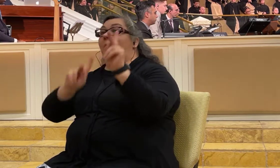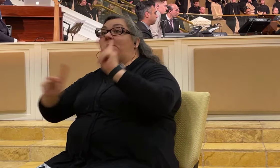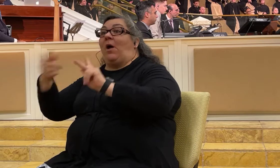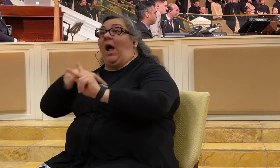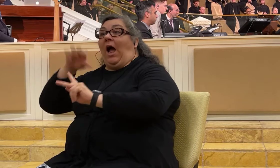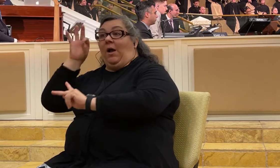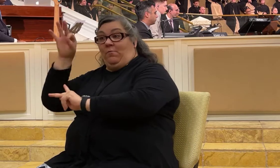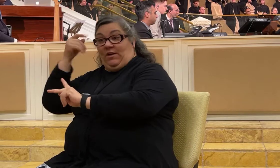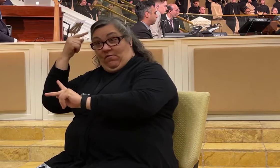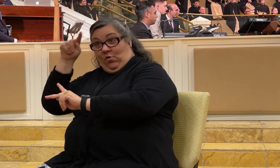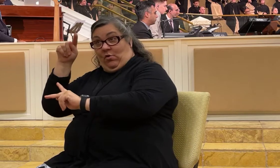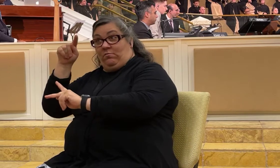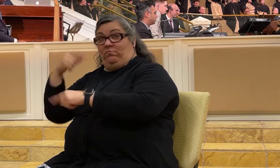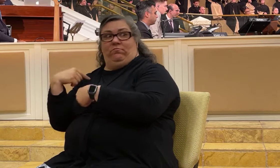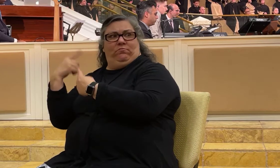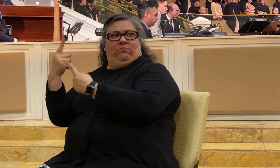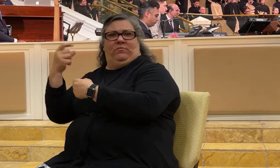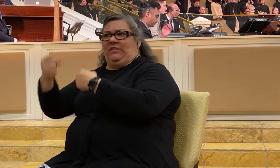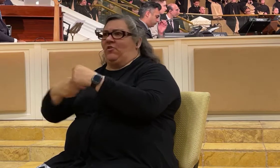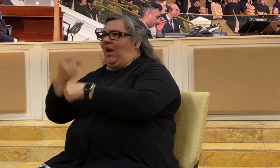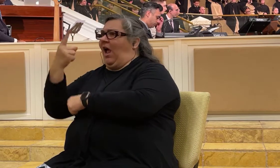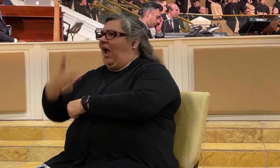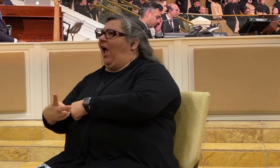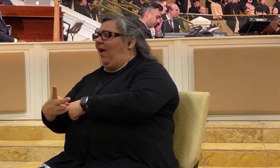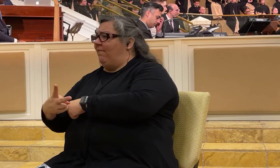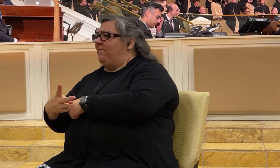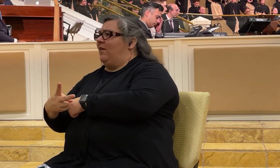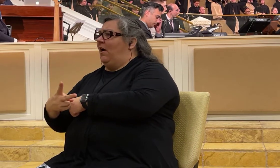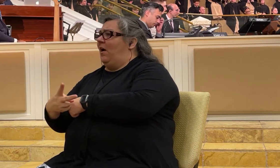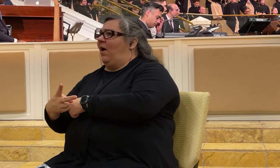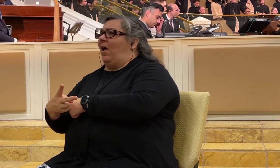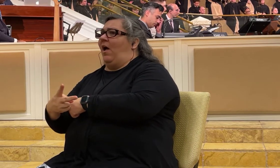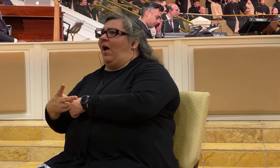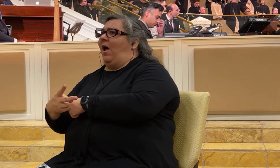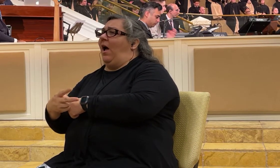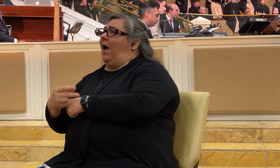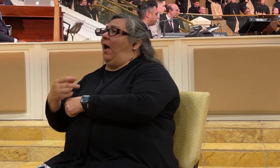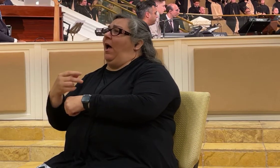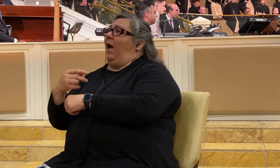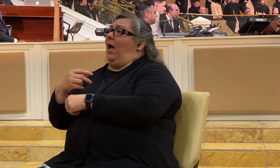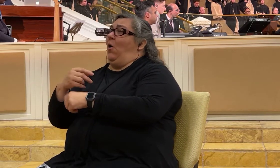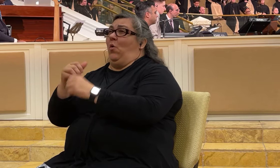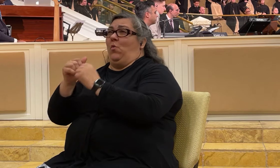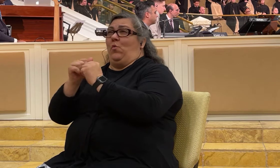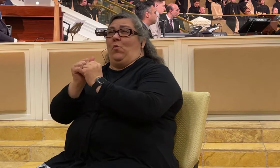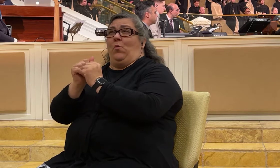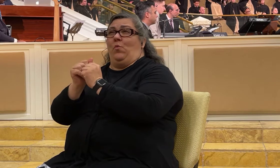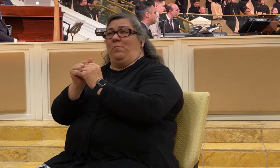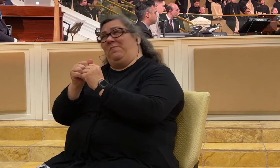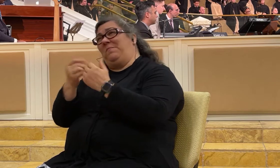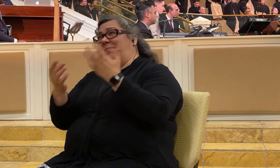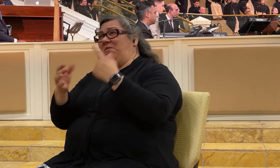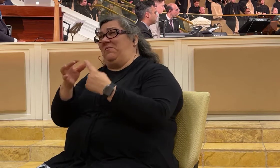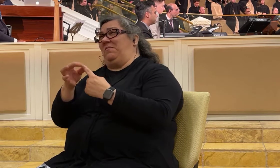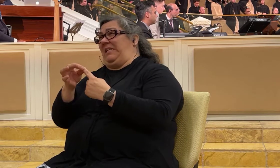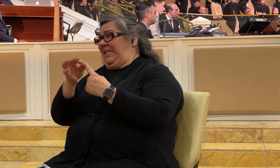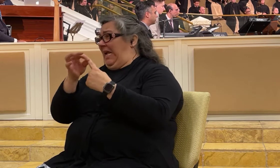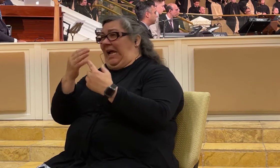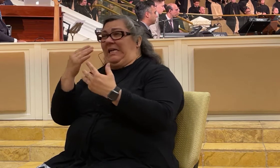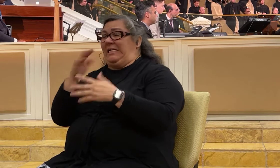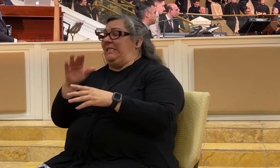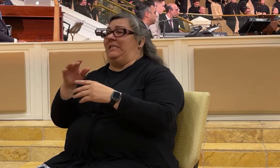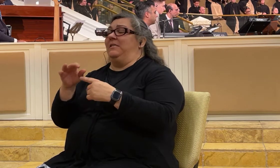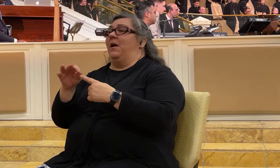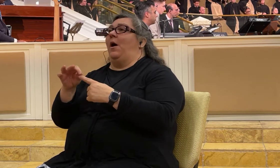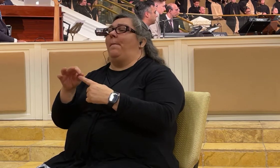that I preached for in the last year and a half, all that I can think of, without exception of anybody I preach